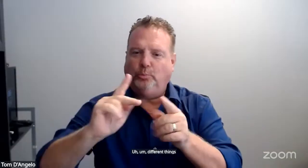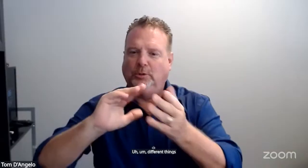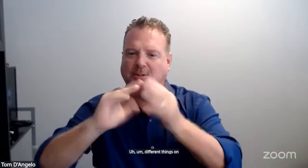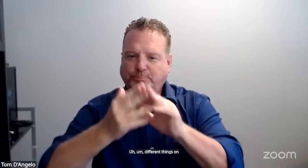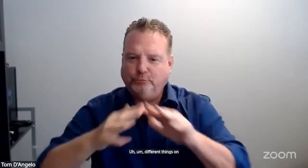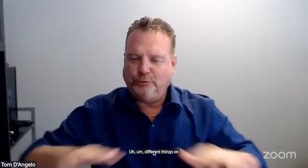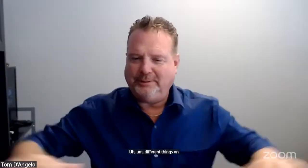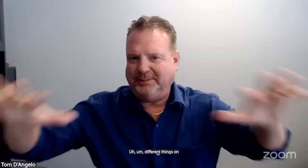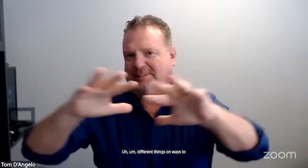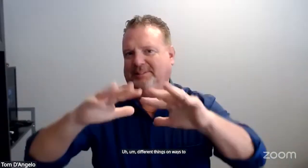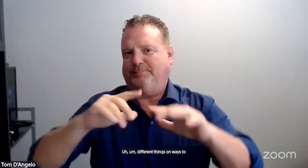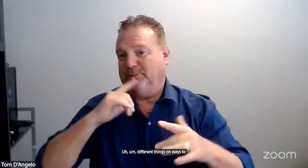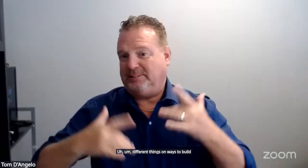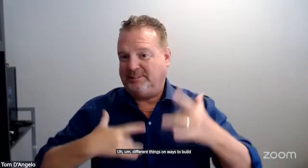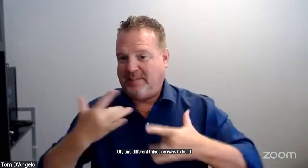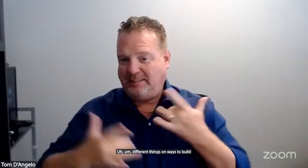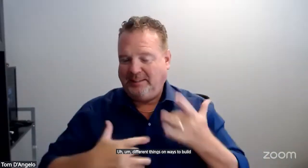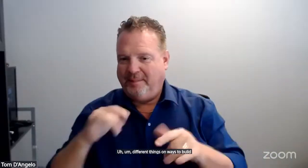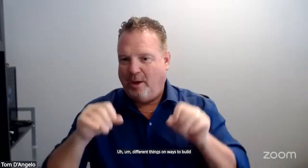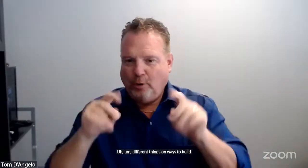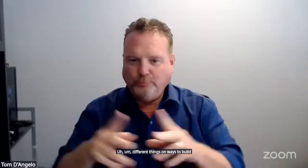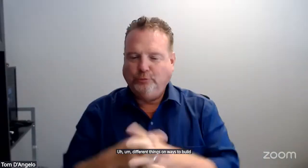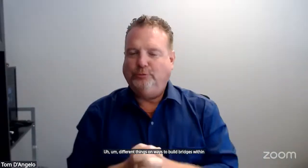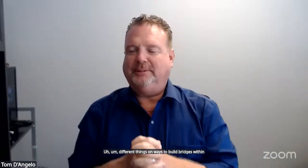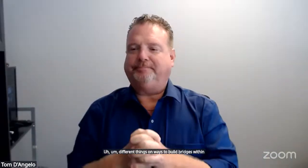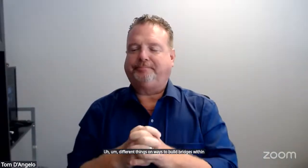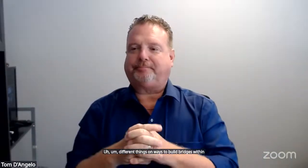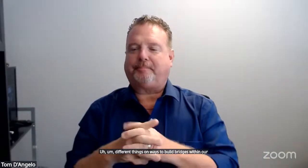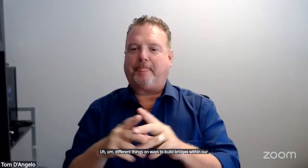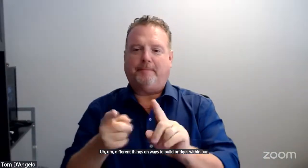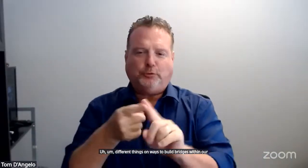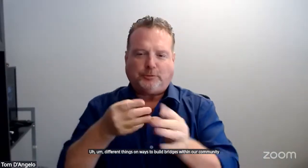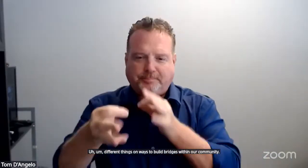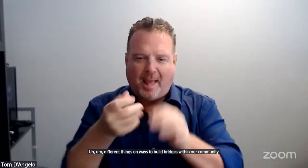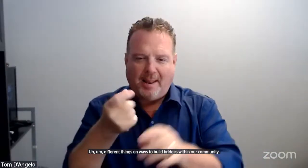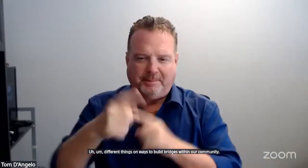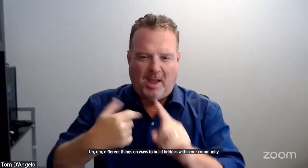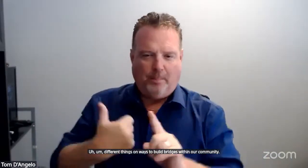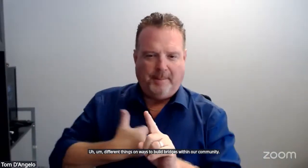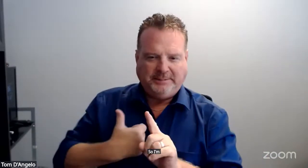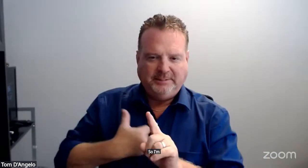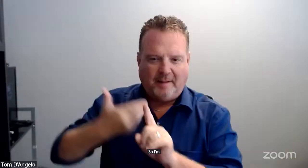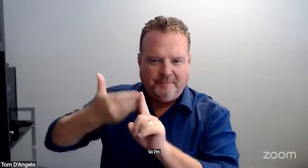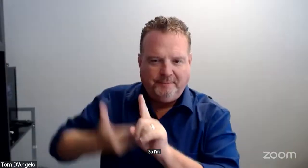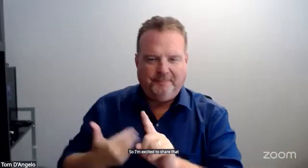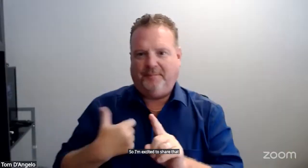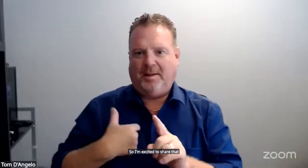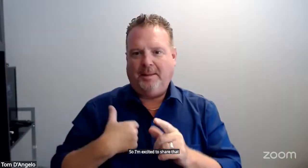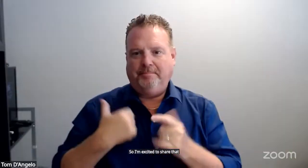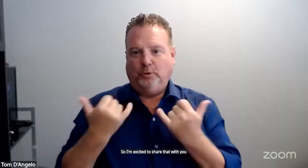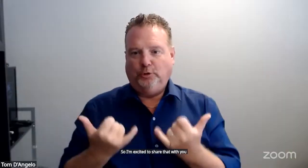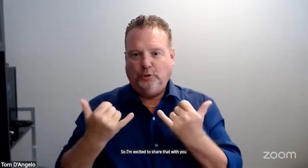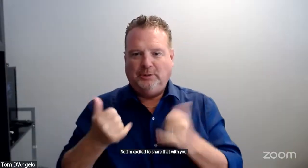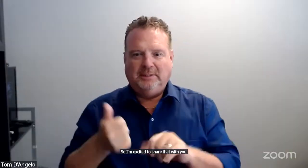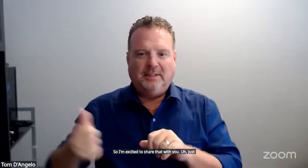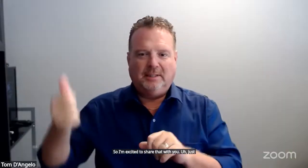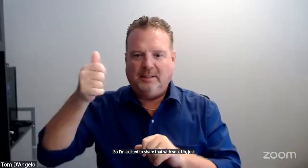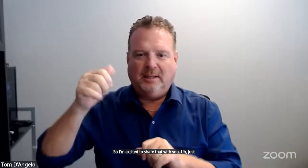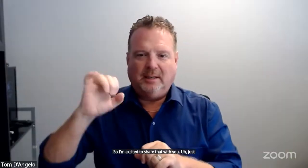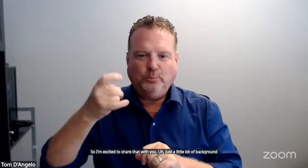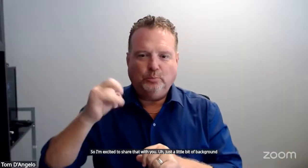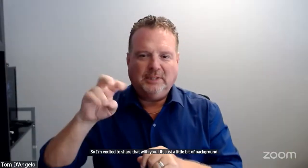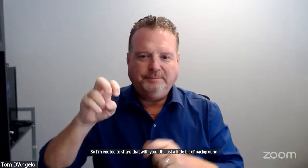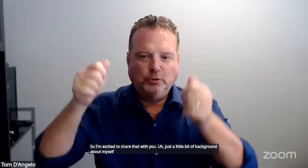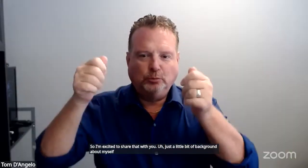on ways to build bridges within our community. So I'm excited to share that with you. Just a little bit of background